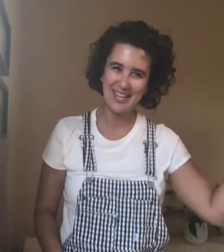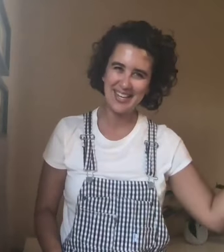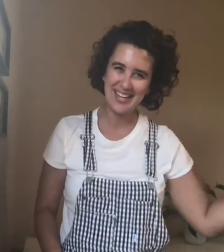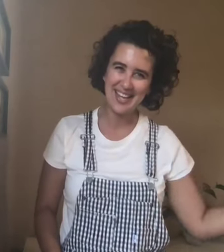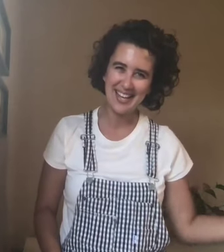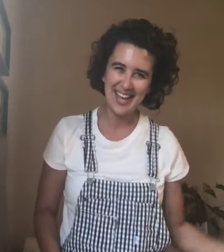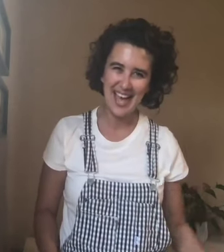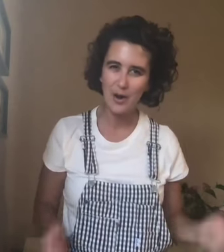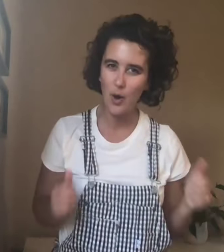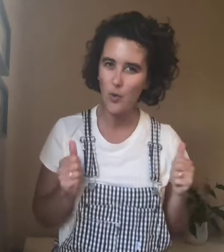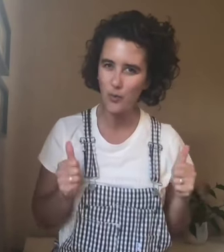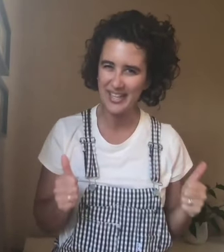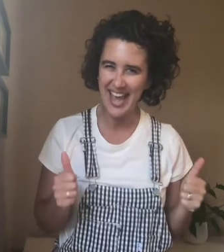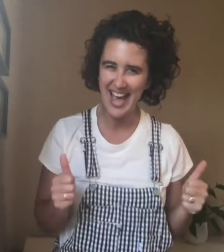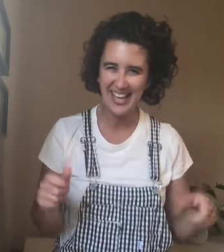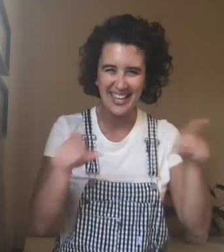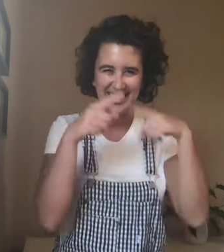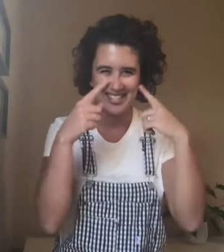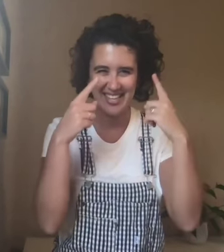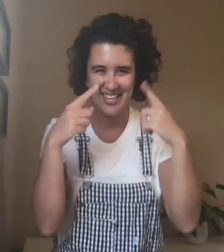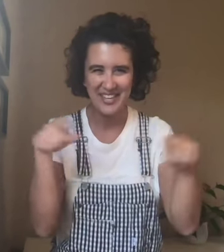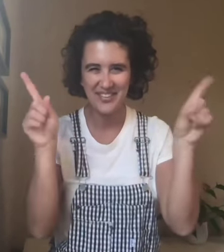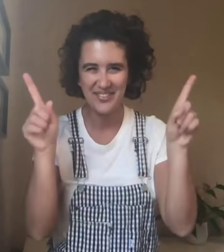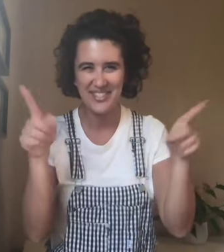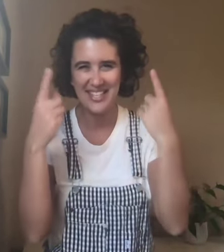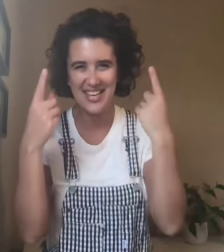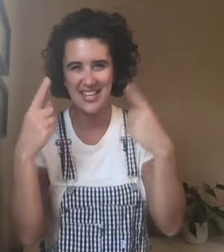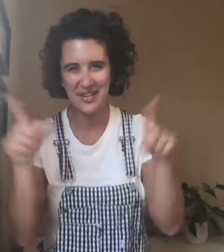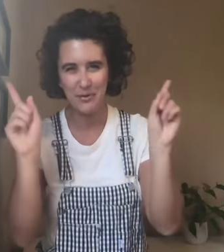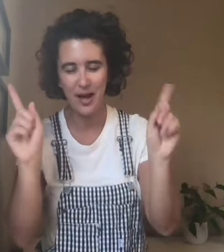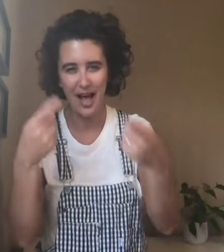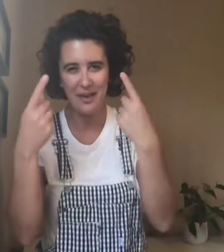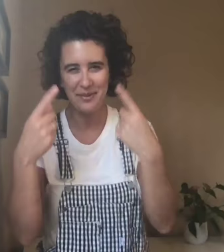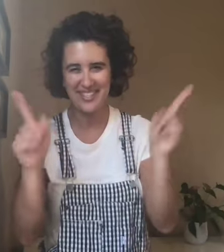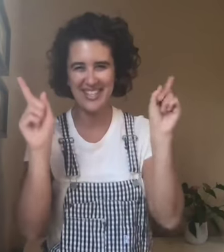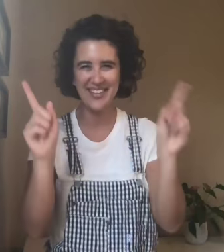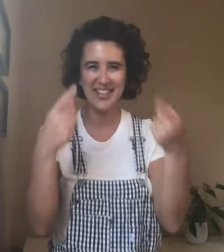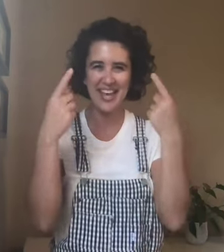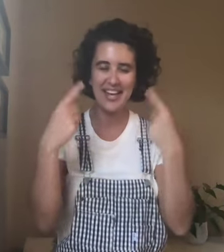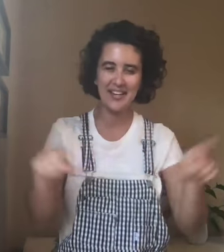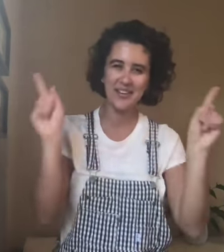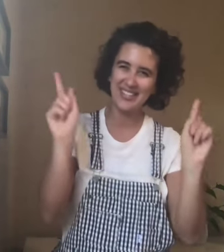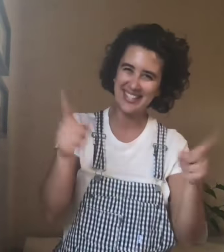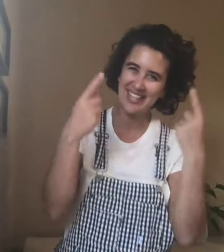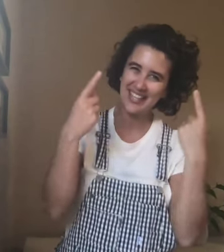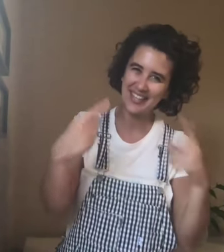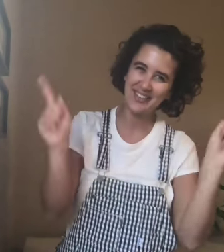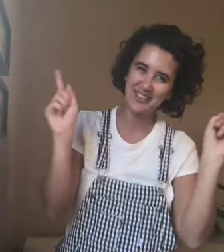meet again. Oh, yeah. See you, I will see you later.